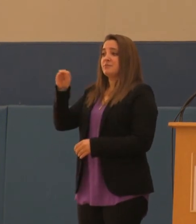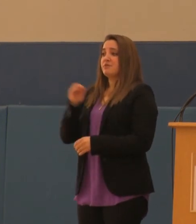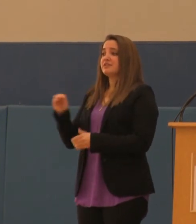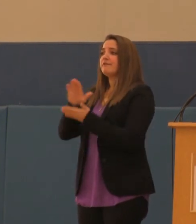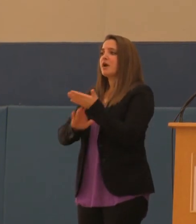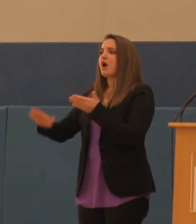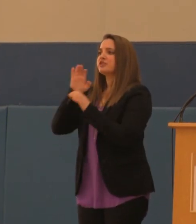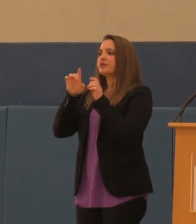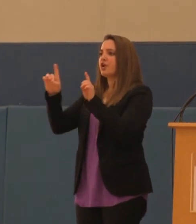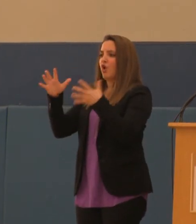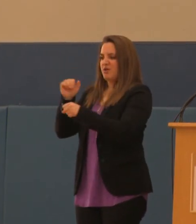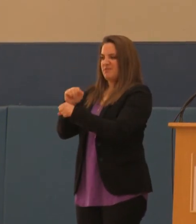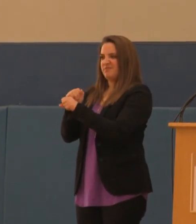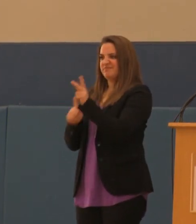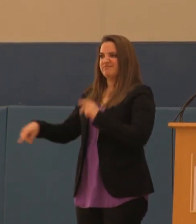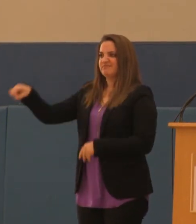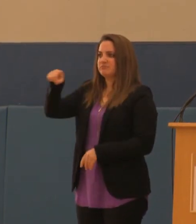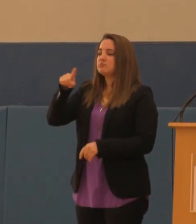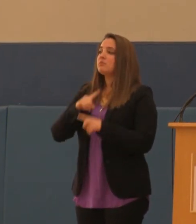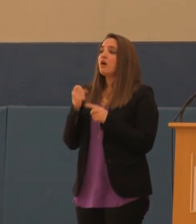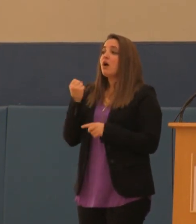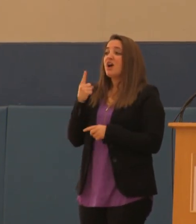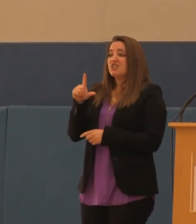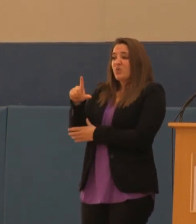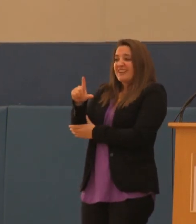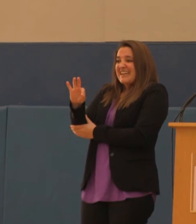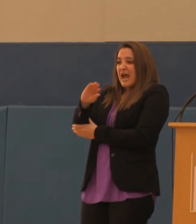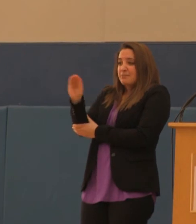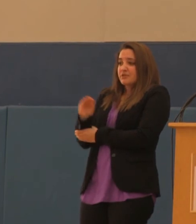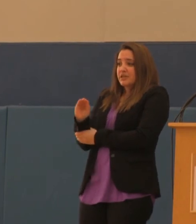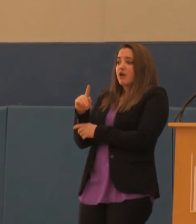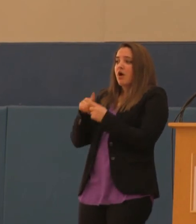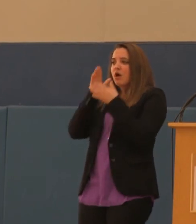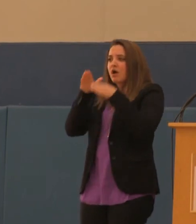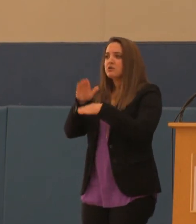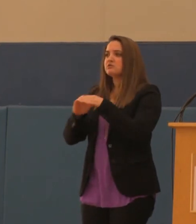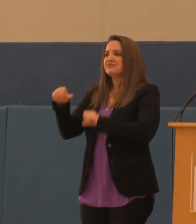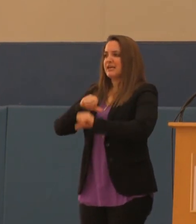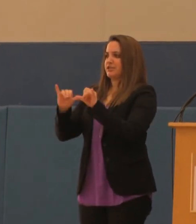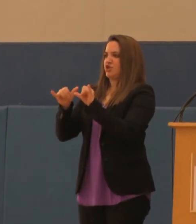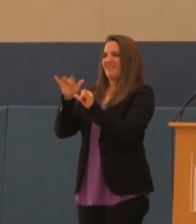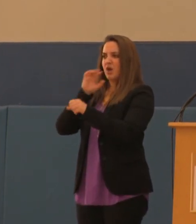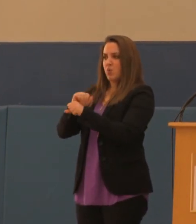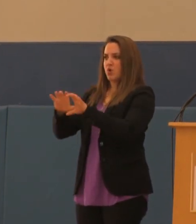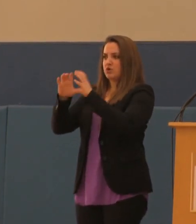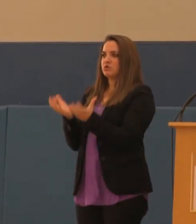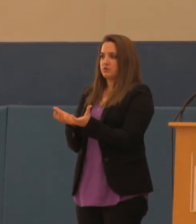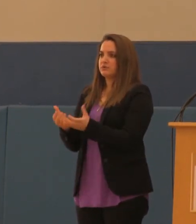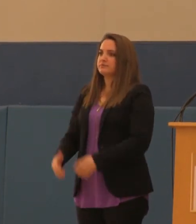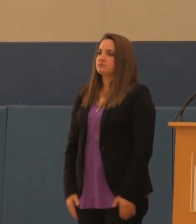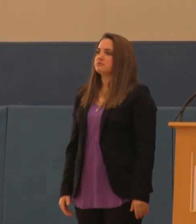college-educated workforce, but only 29% of the science and engineering workforce. We are told